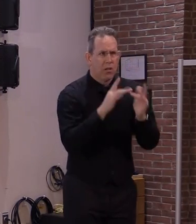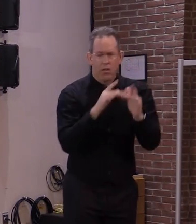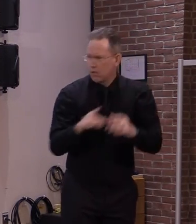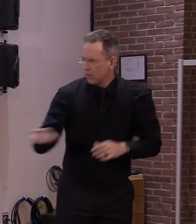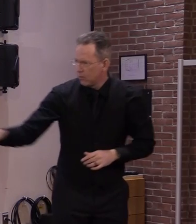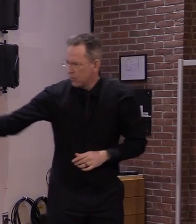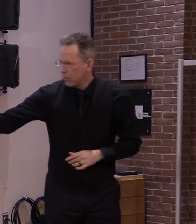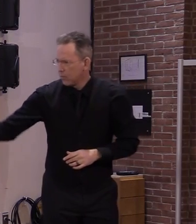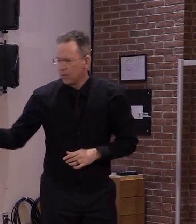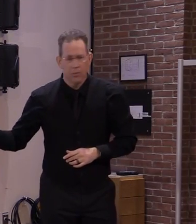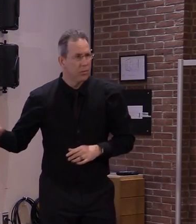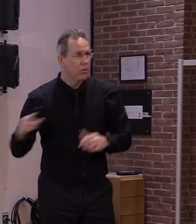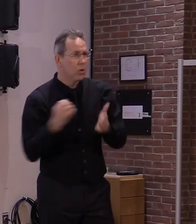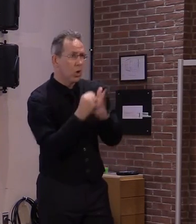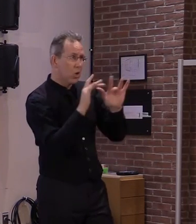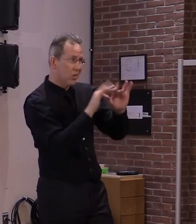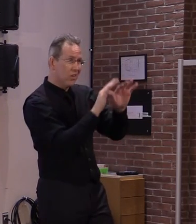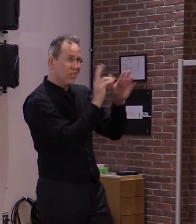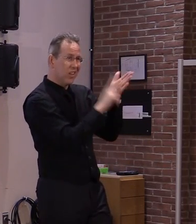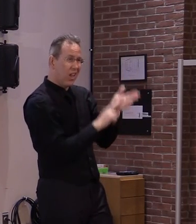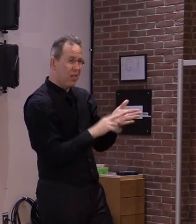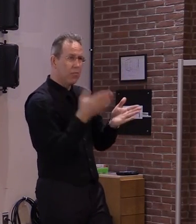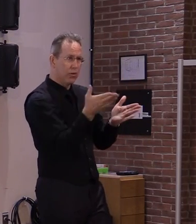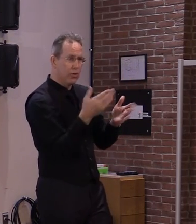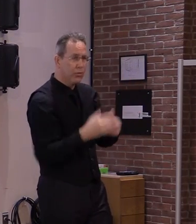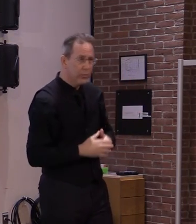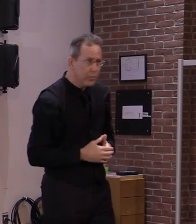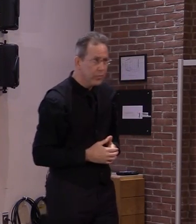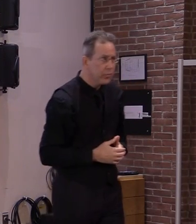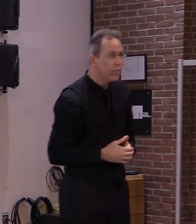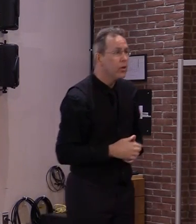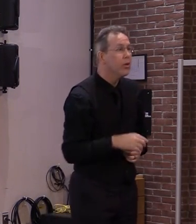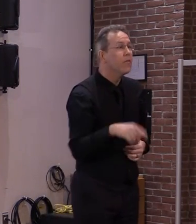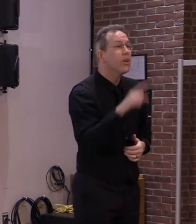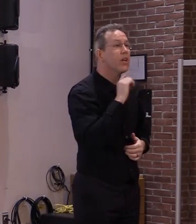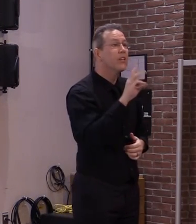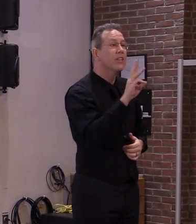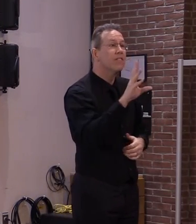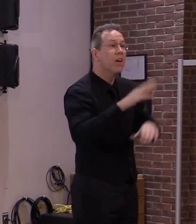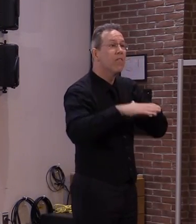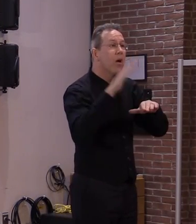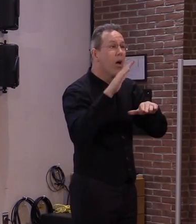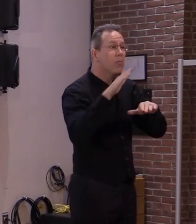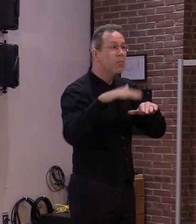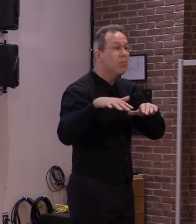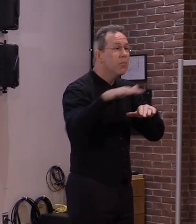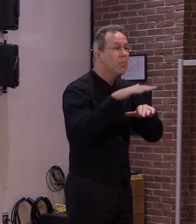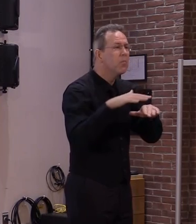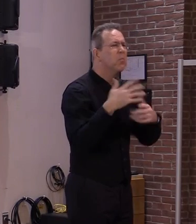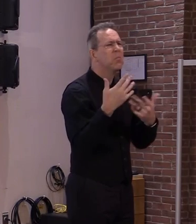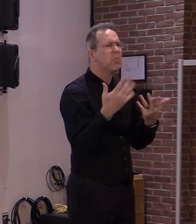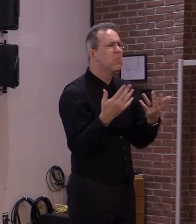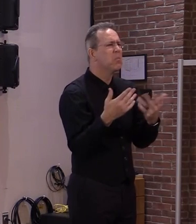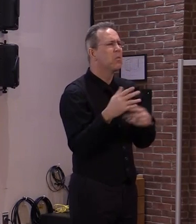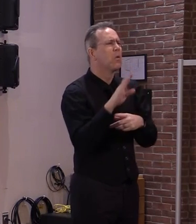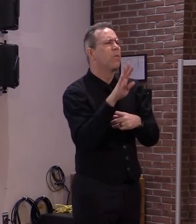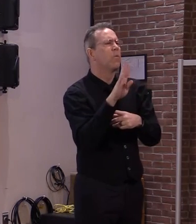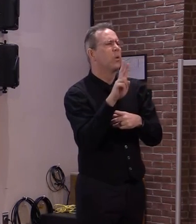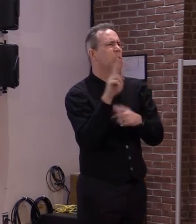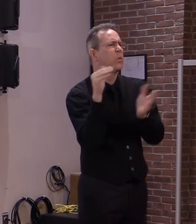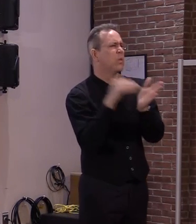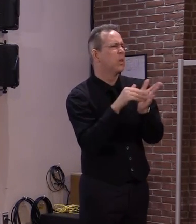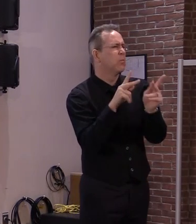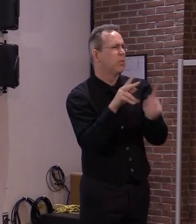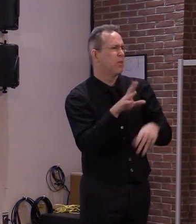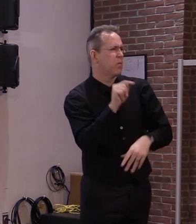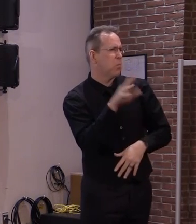are approximately 42,000 Vermonters in this category. Registration will begin at 8:15 a.m.